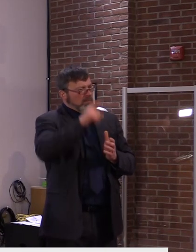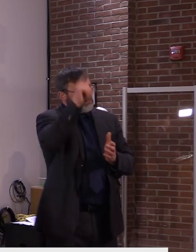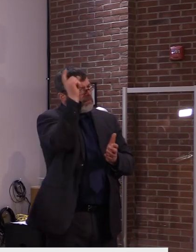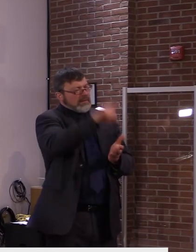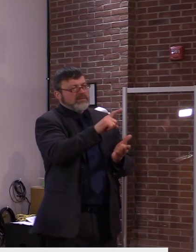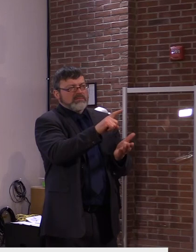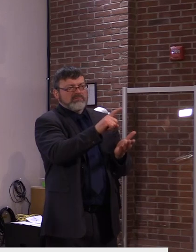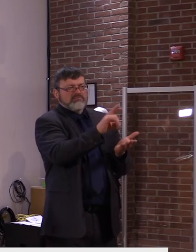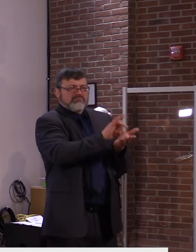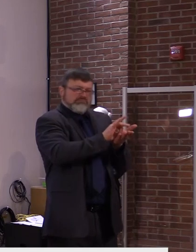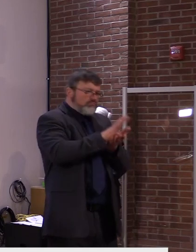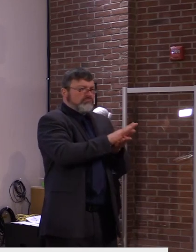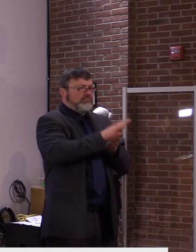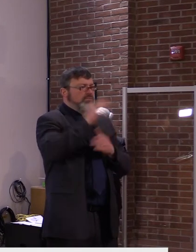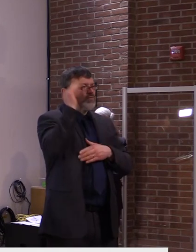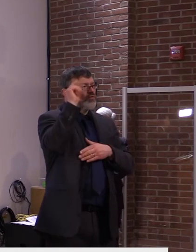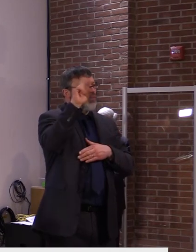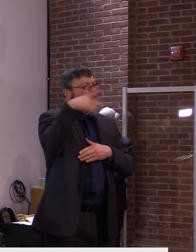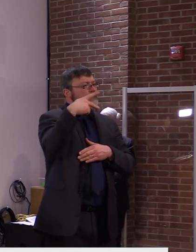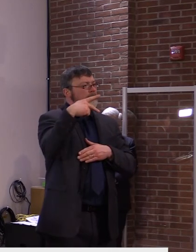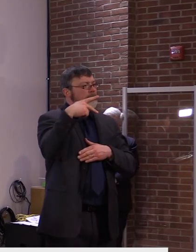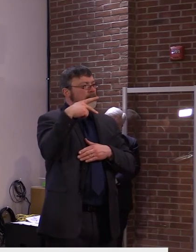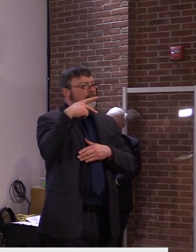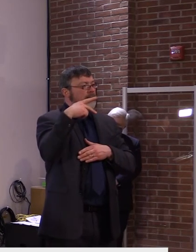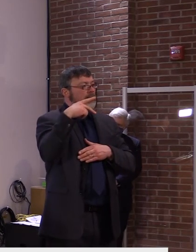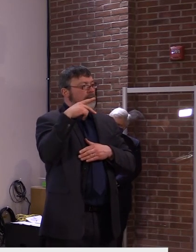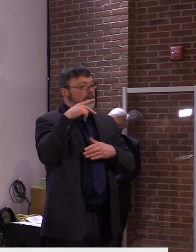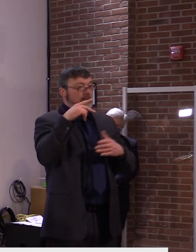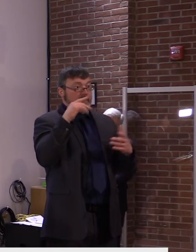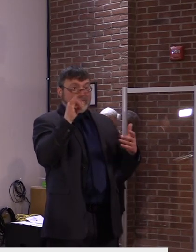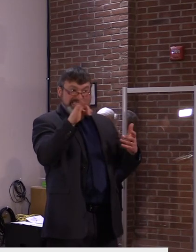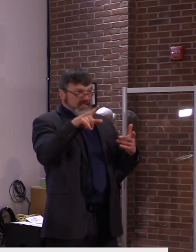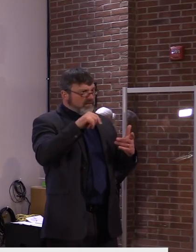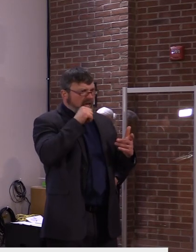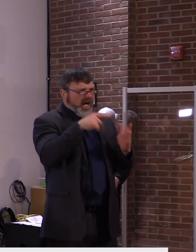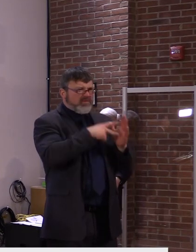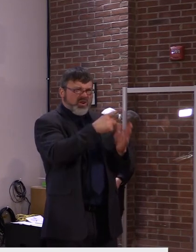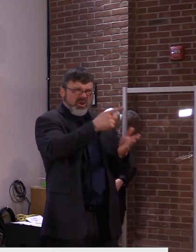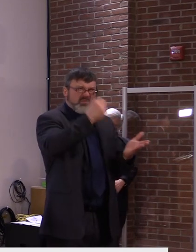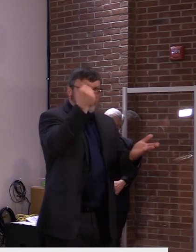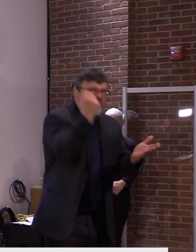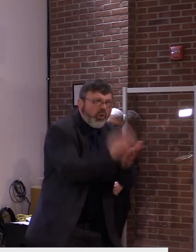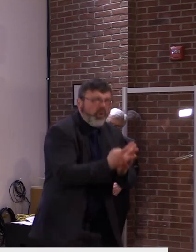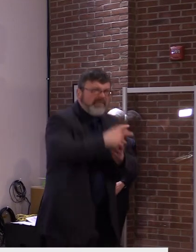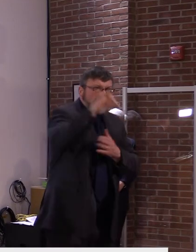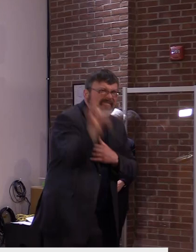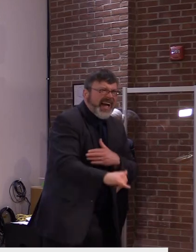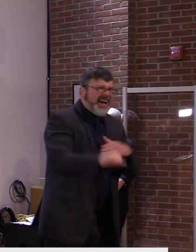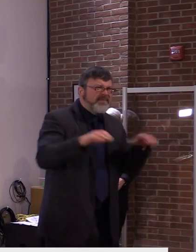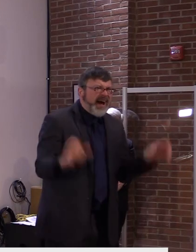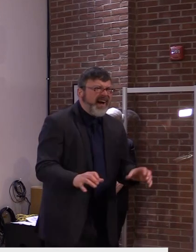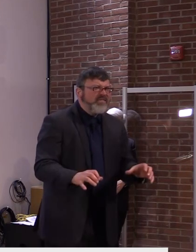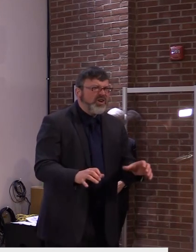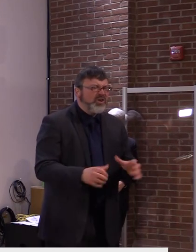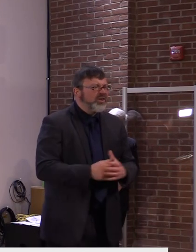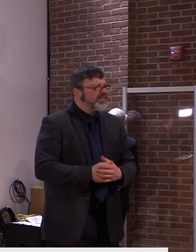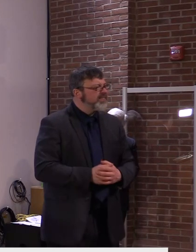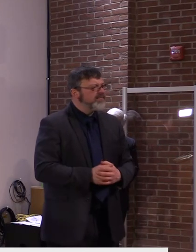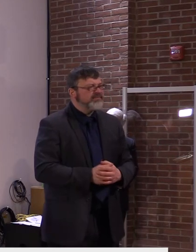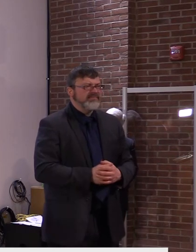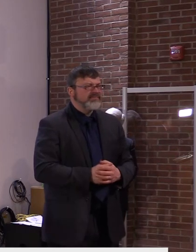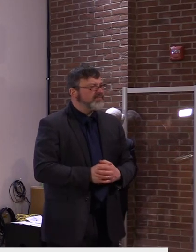we're condoning this action, and it will replicate in the future. And that's the most dangerous part. It's not about as much